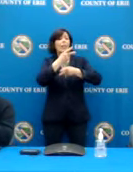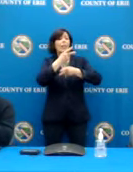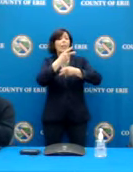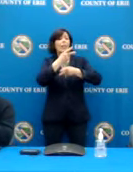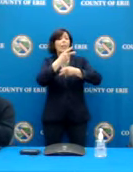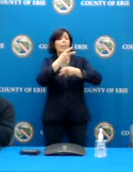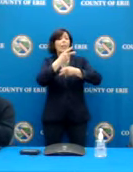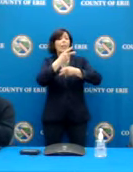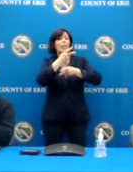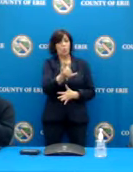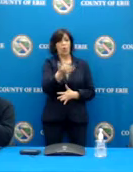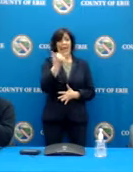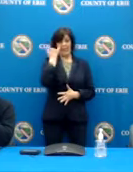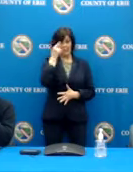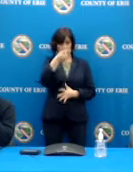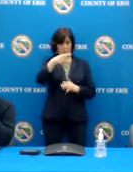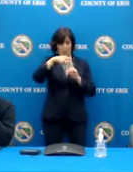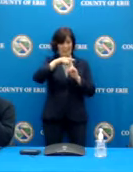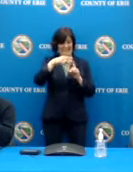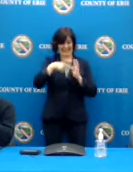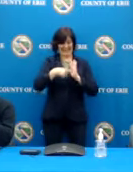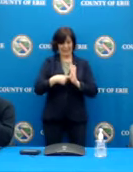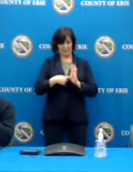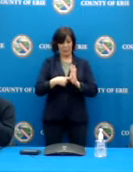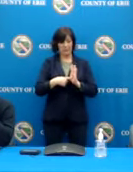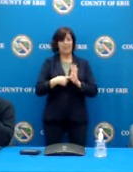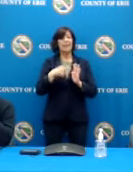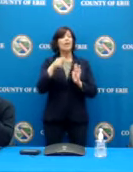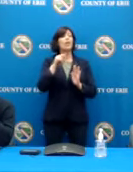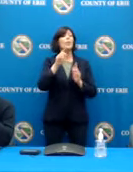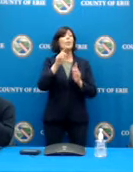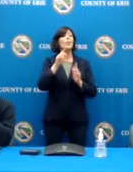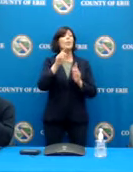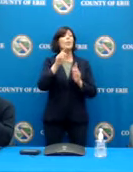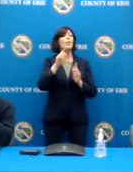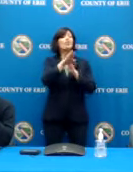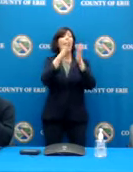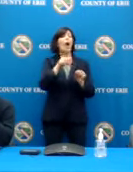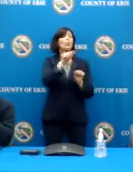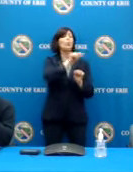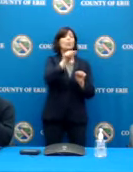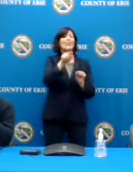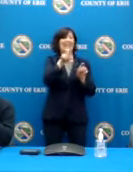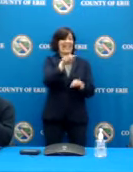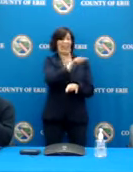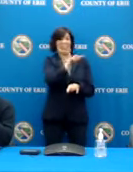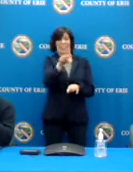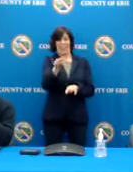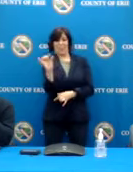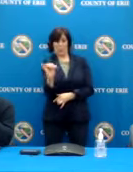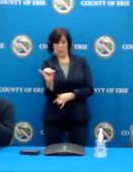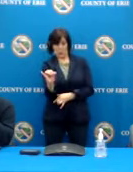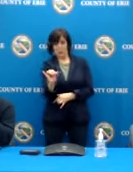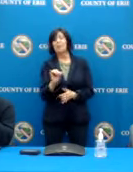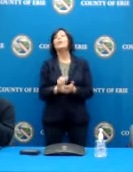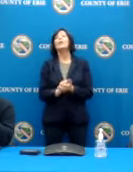their house, or a significant other that's symptomatic, and to get them tested. We are